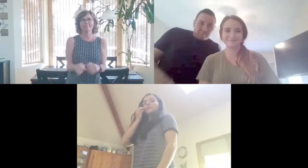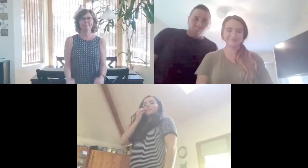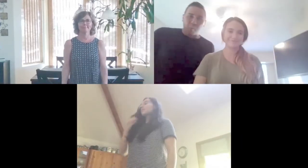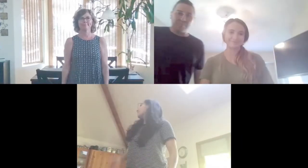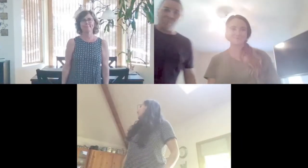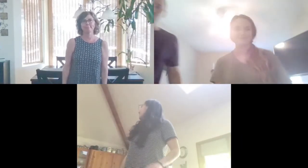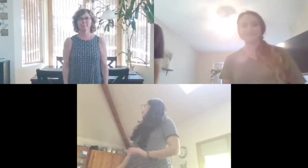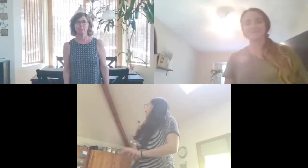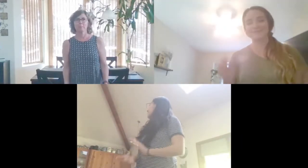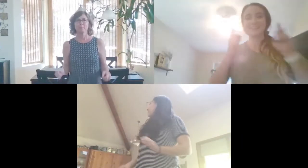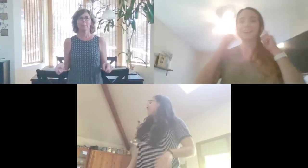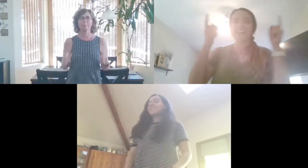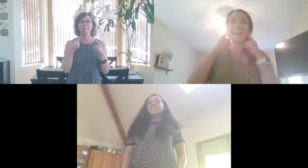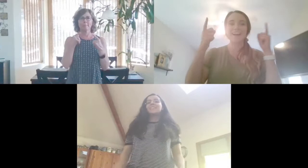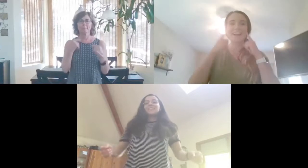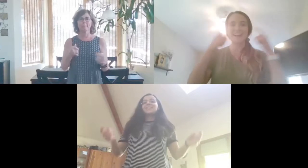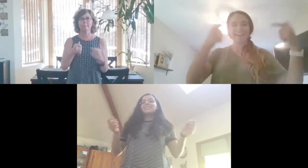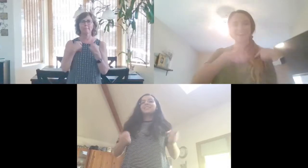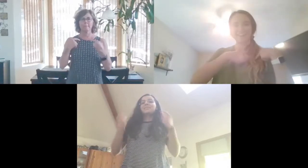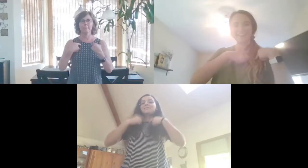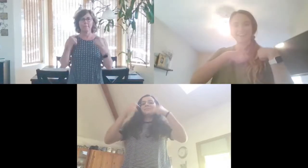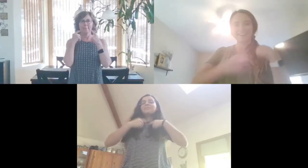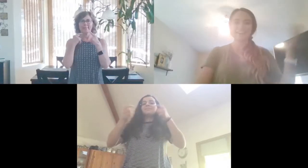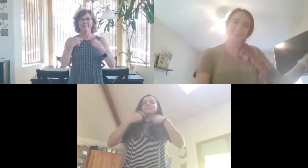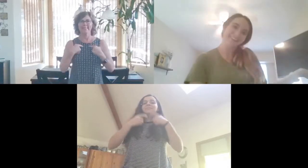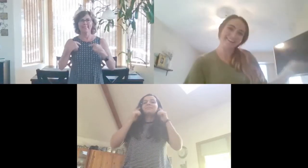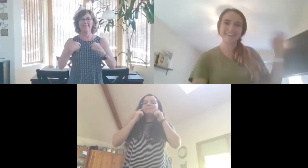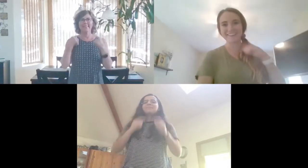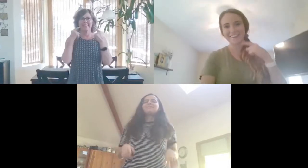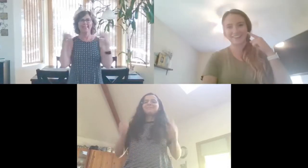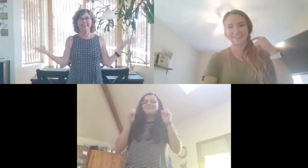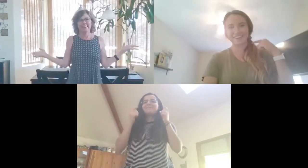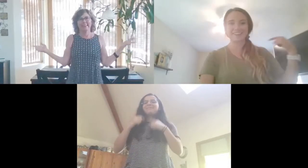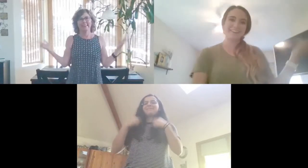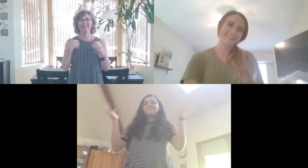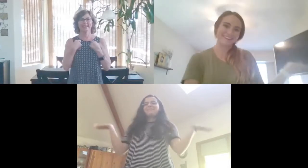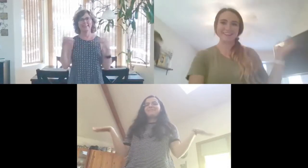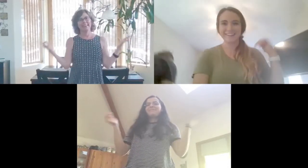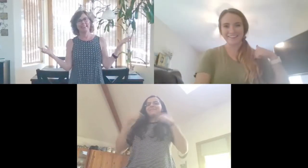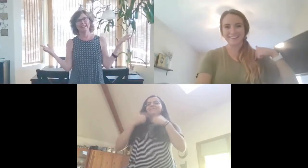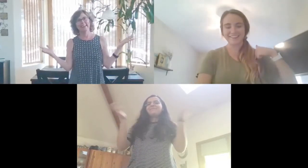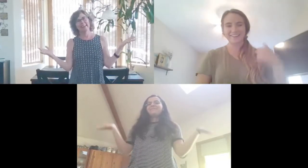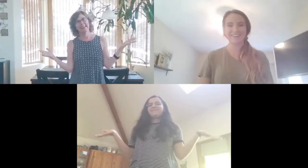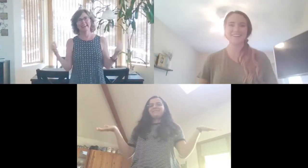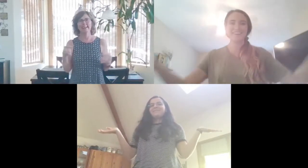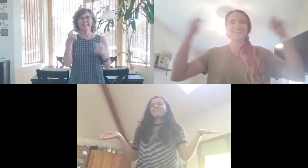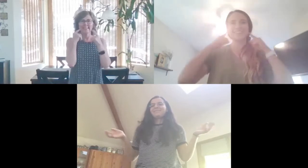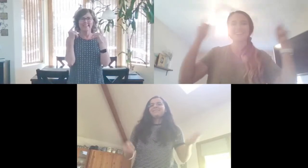I've got the joy, joy, joy, joy down in my heart. Right down in my heart. Right down in my heart. I've got the joy, joy,